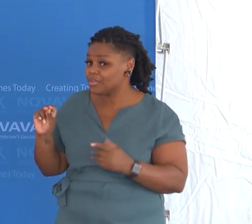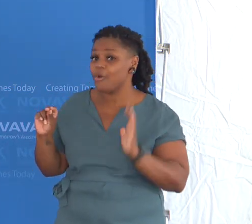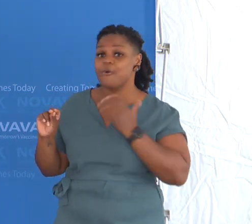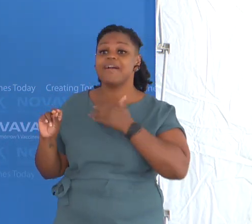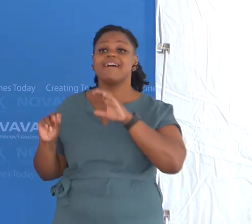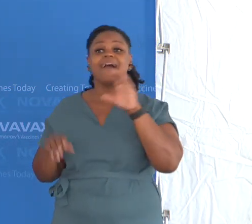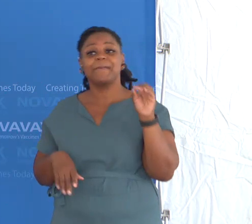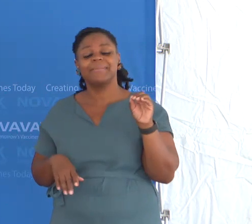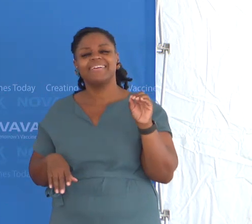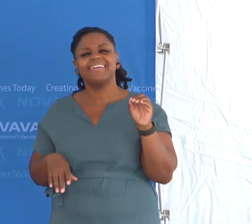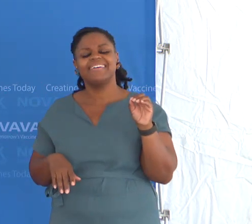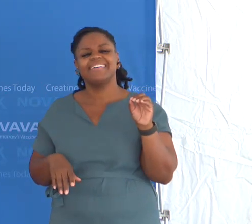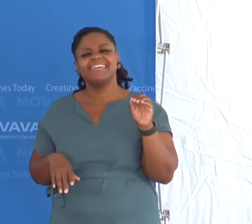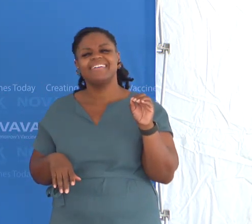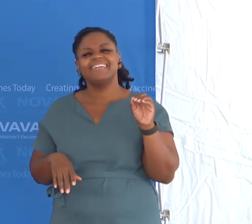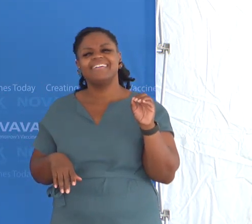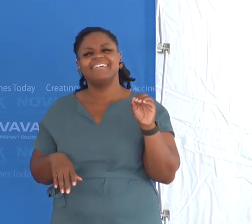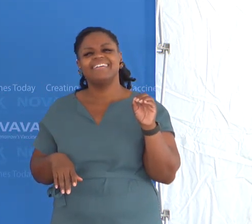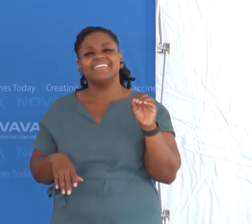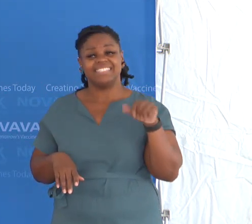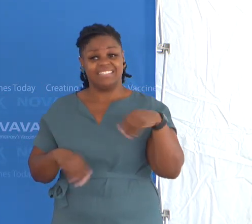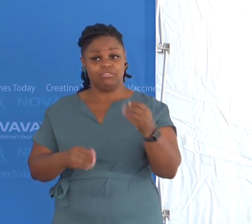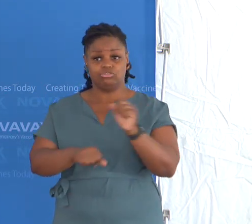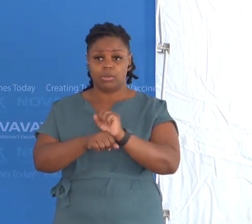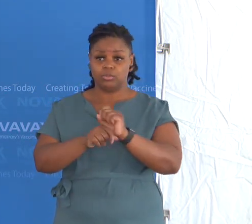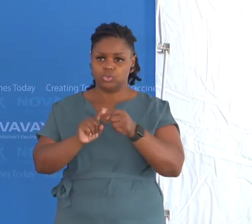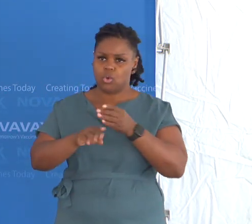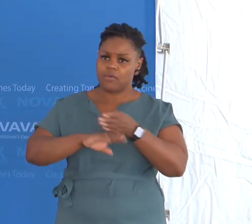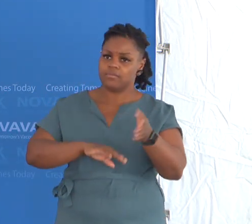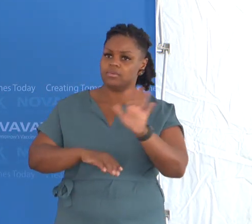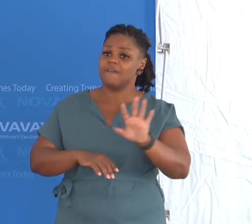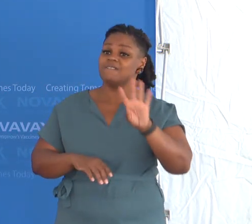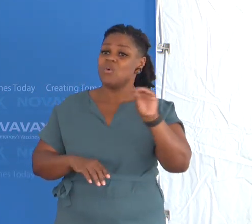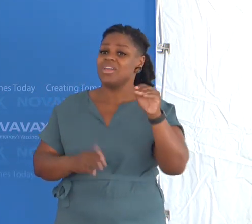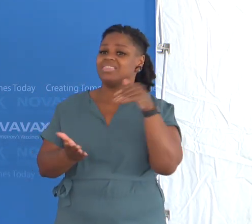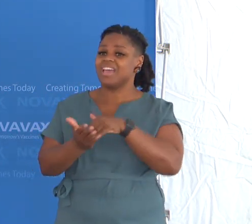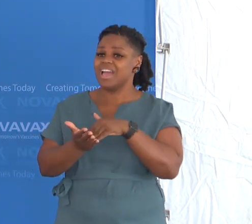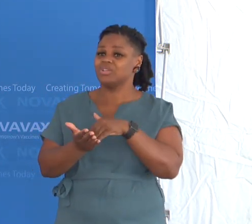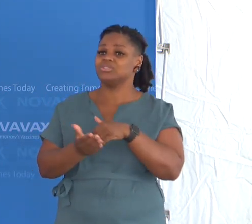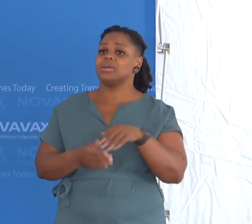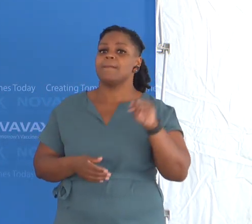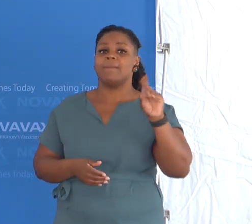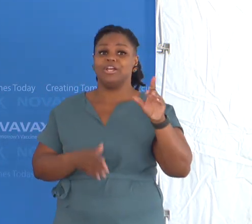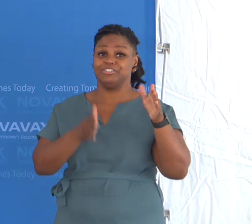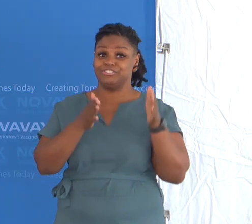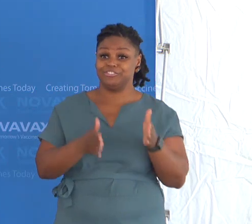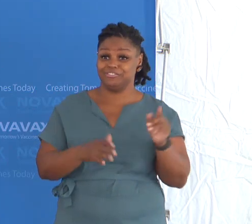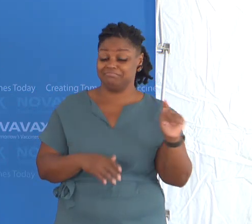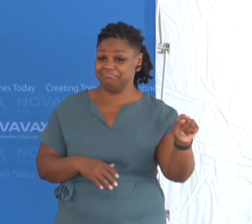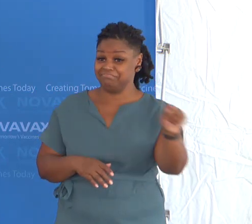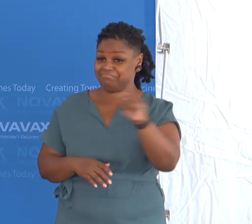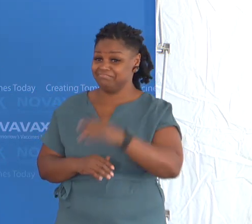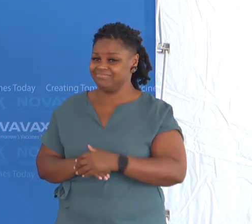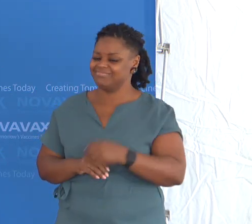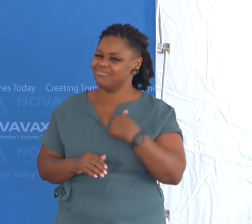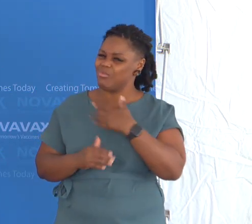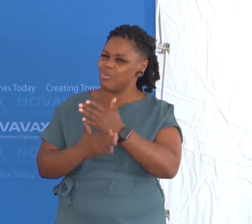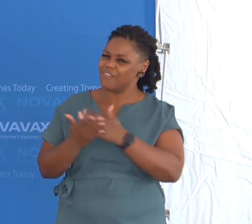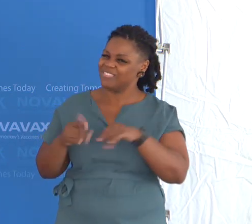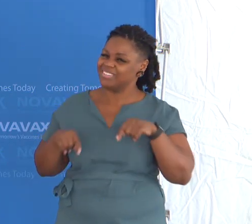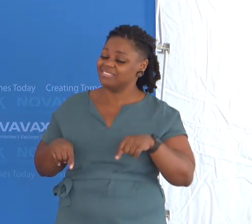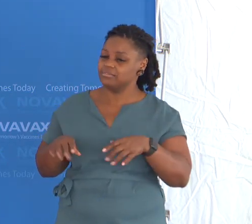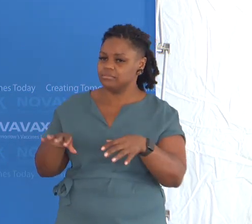40,000 Marylanders. It's incredible. We are part of the economic fiber of this state and part of the